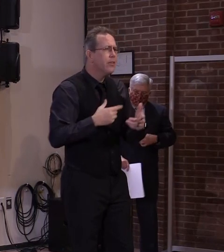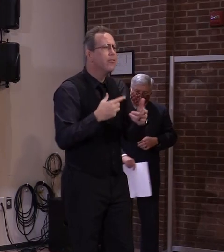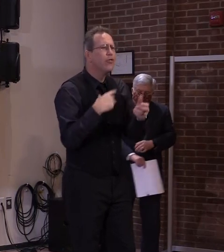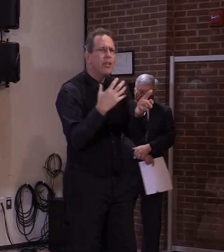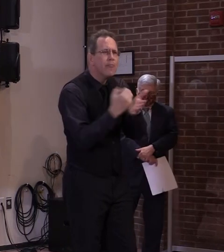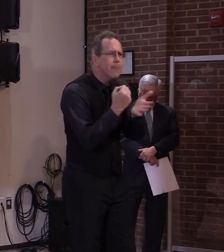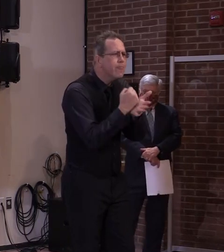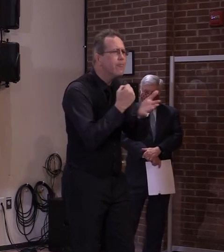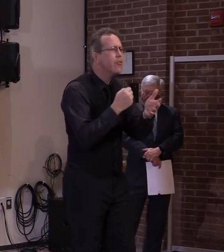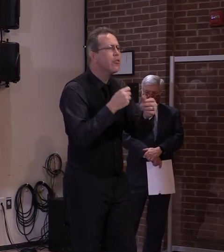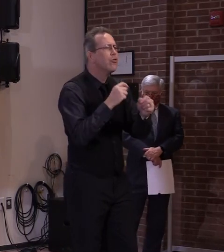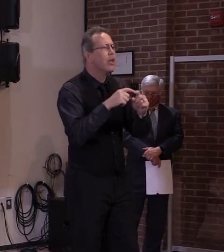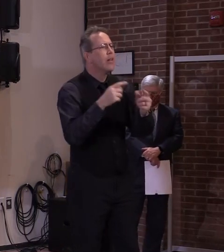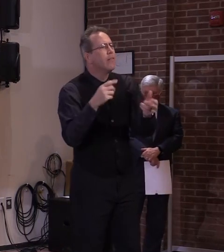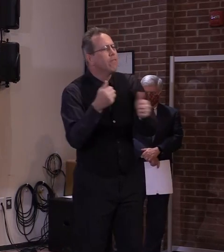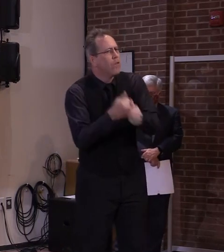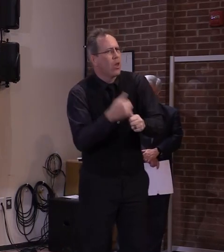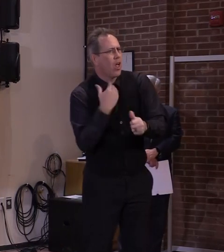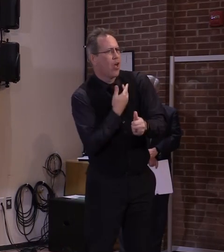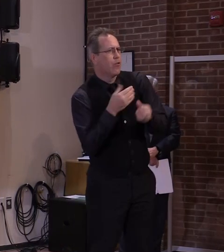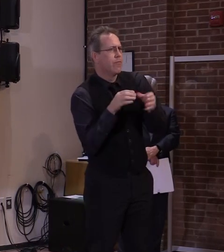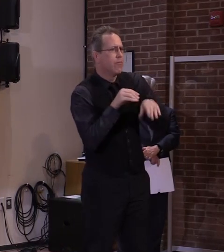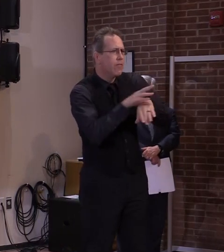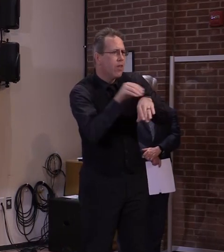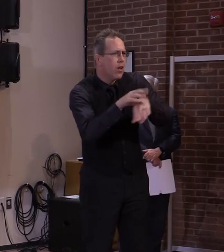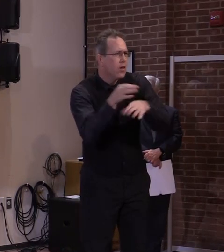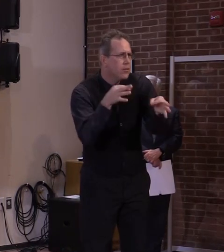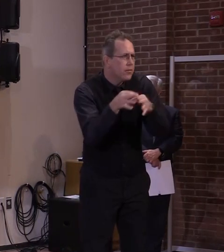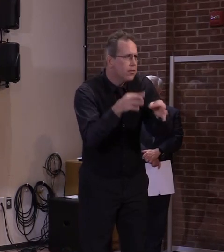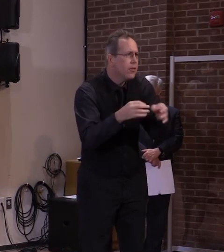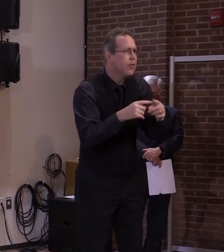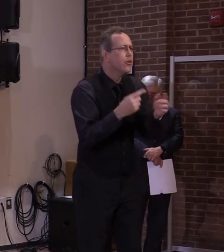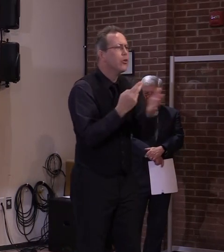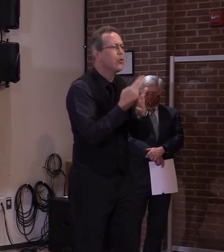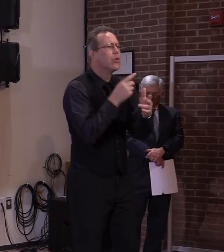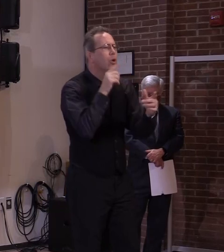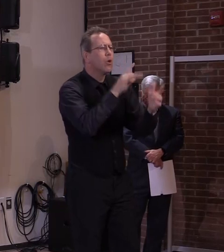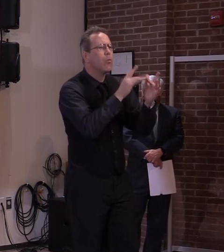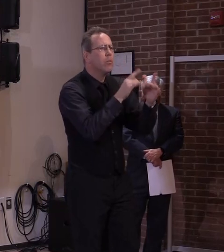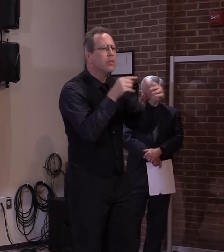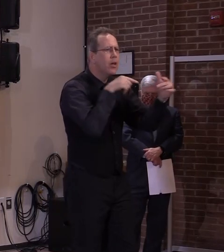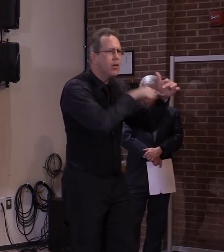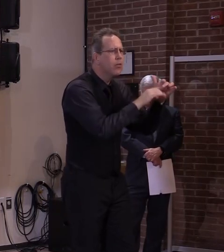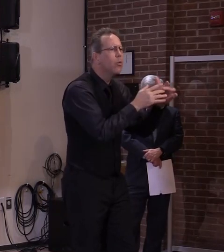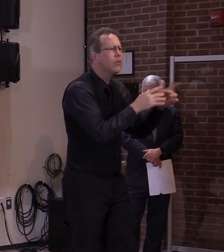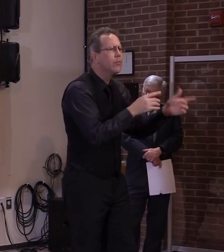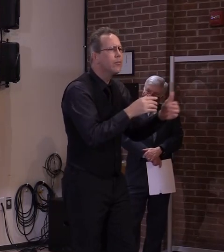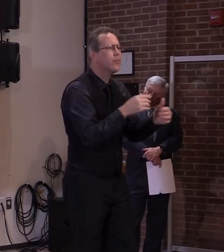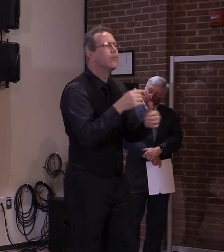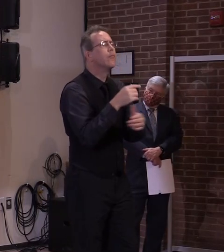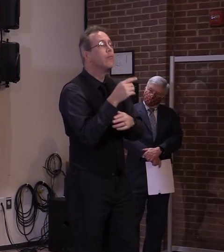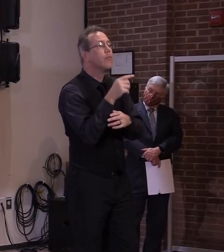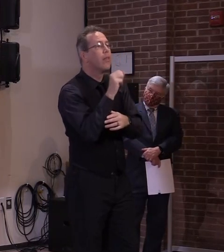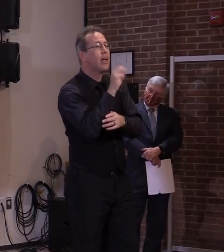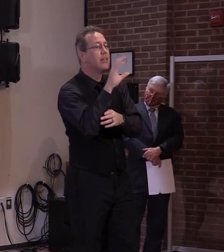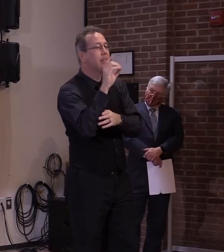accd.vermont.gov and adapt their policies to operate as safely as their business model will allow. I want to